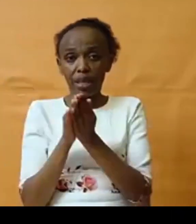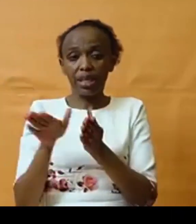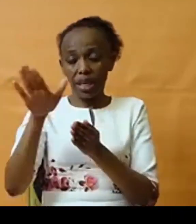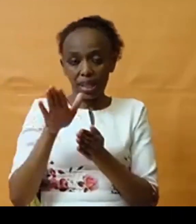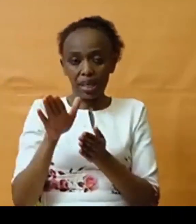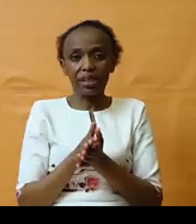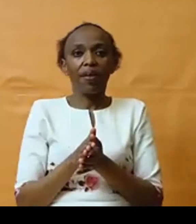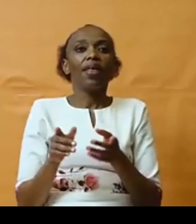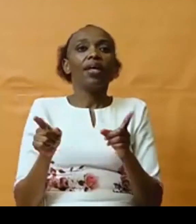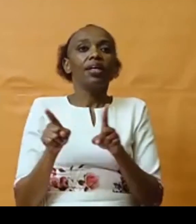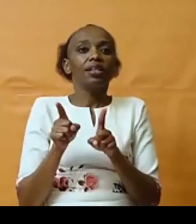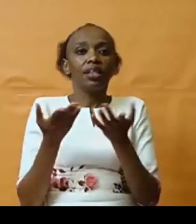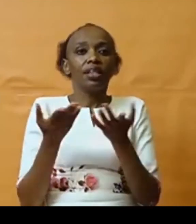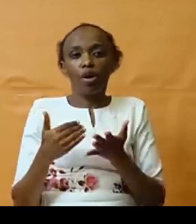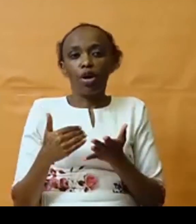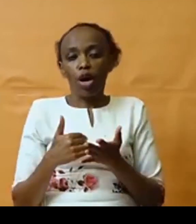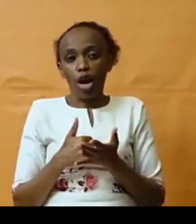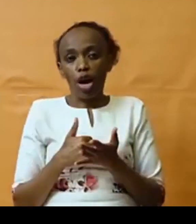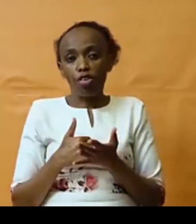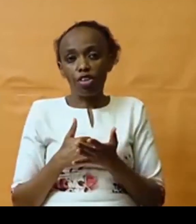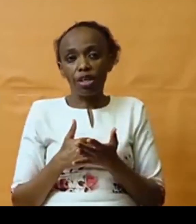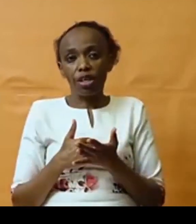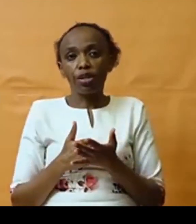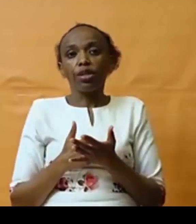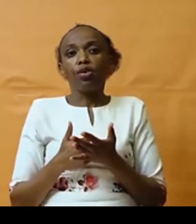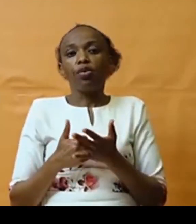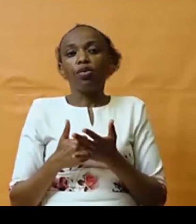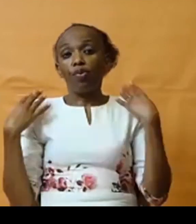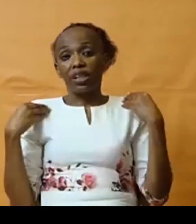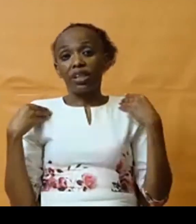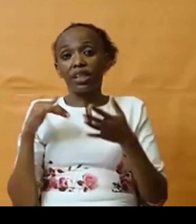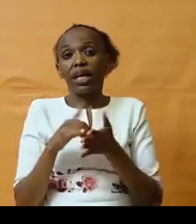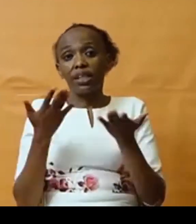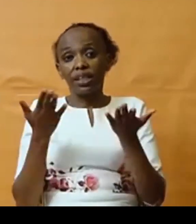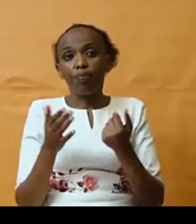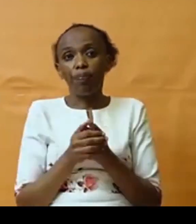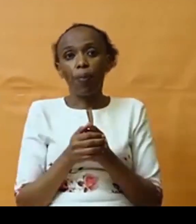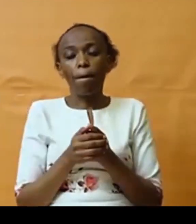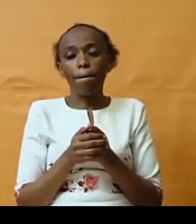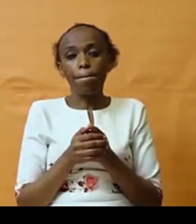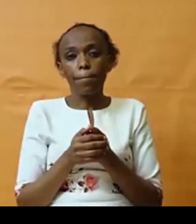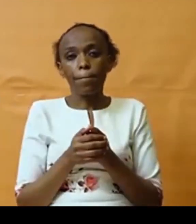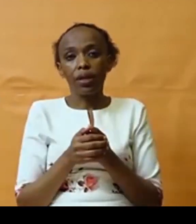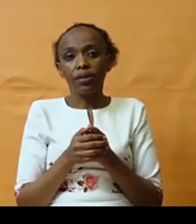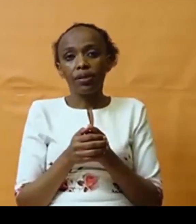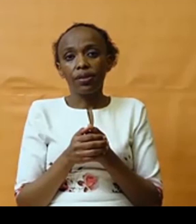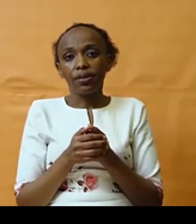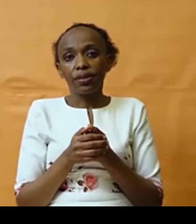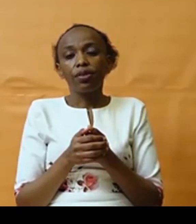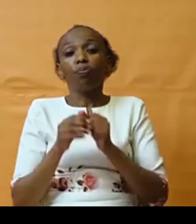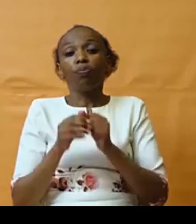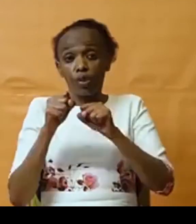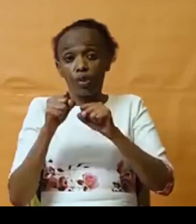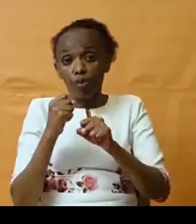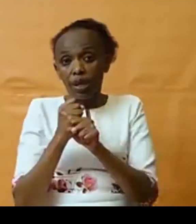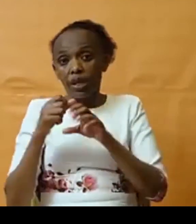suppliers, and there are monopolistic tendencies that could be a driver to the high cost of